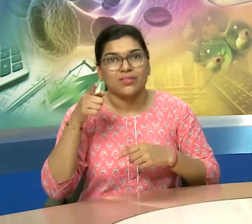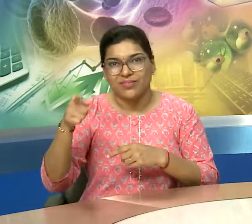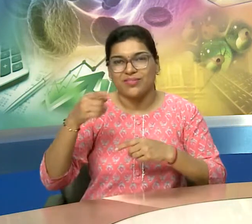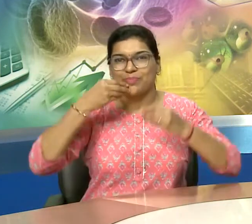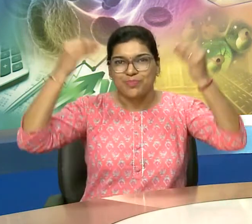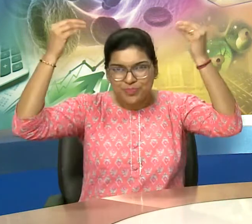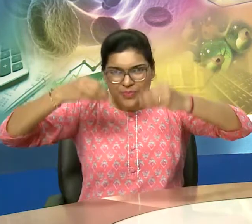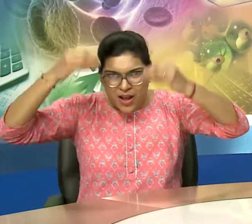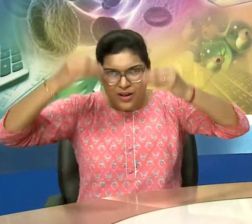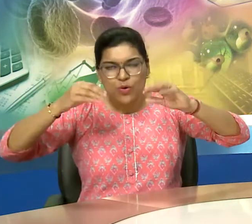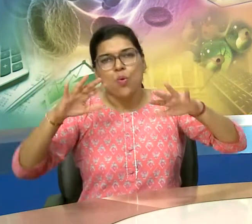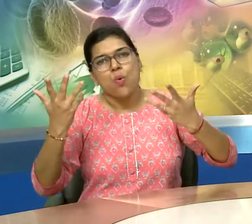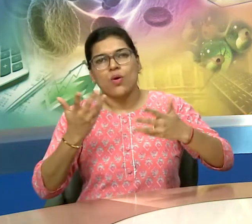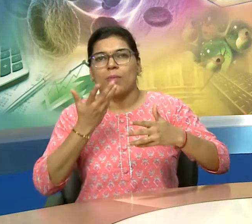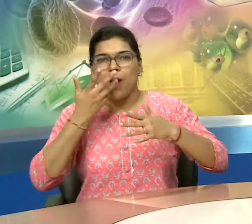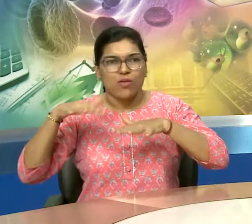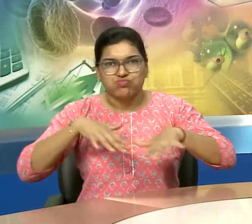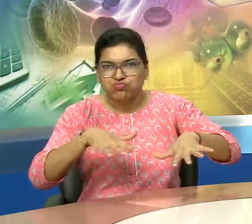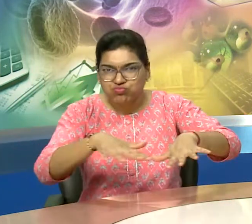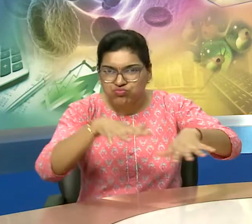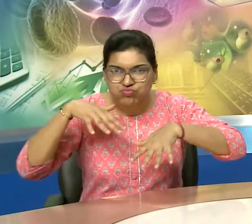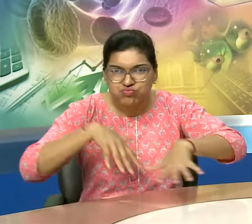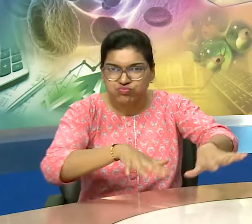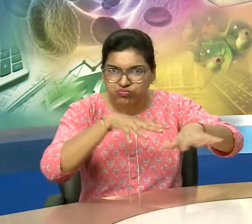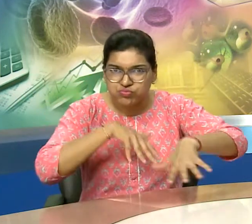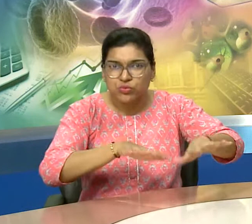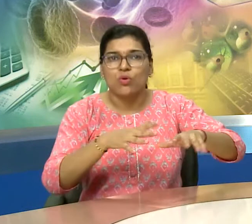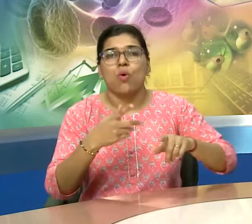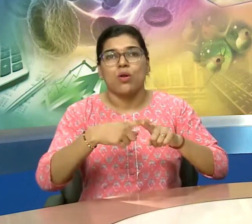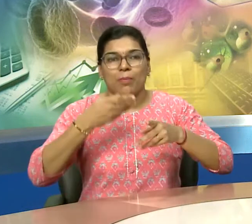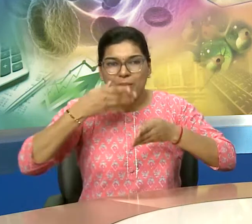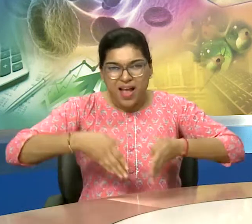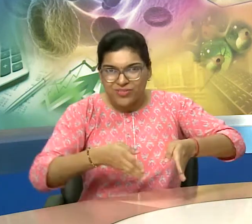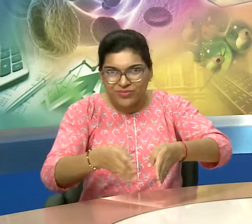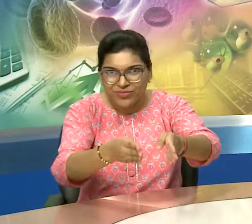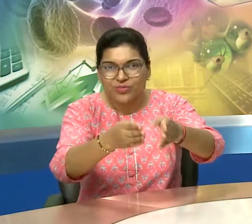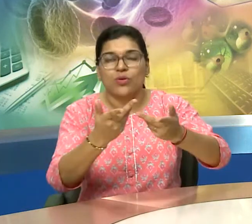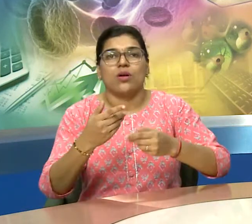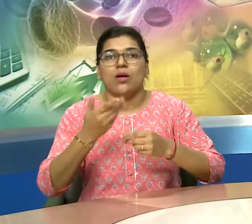We all know that we get water as rainfall